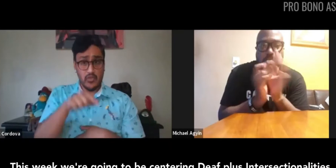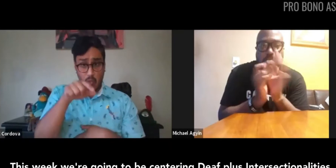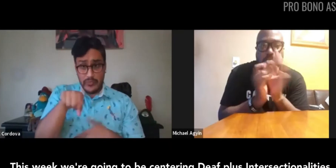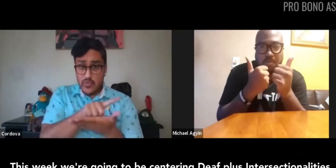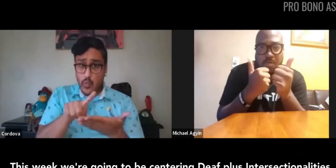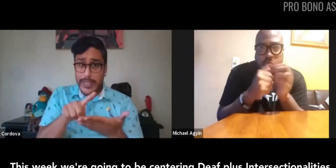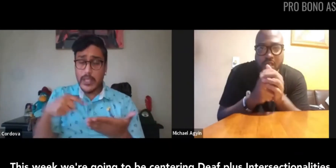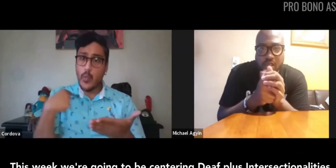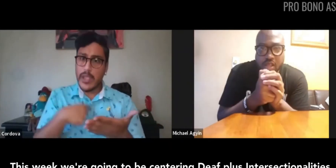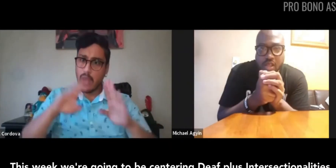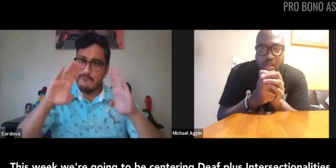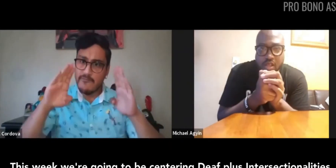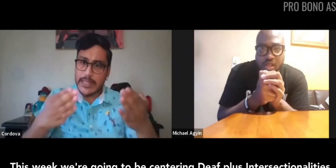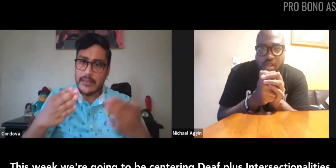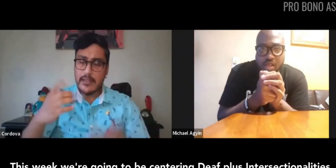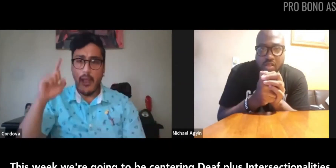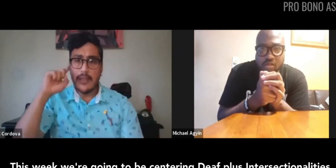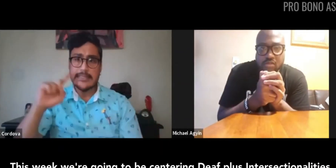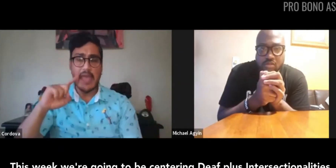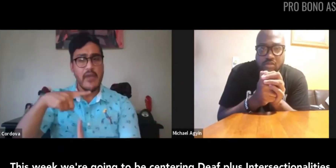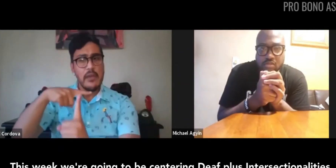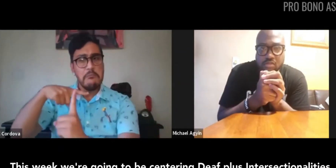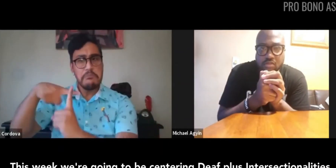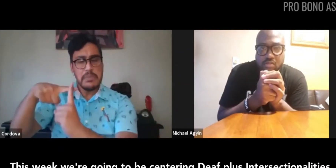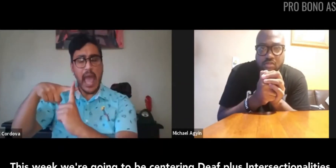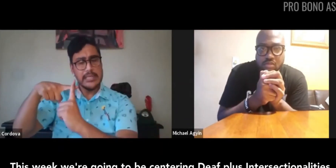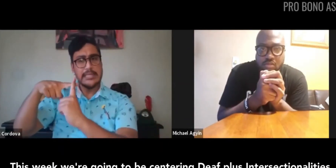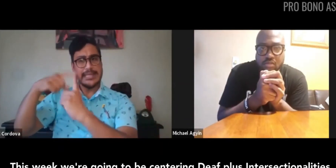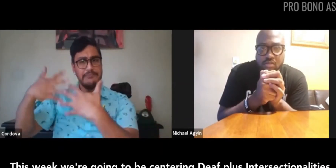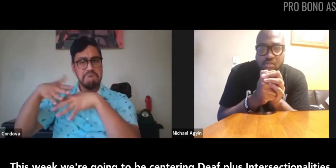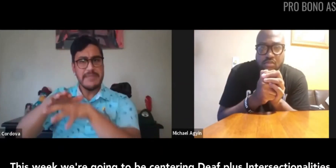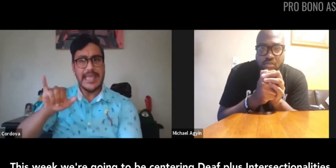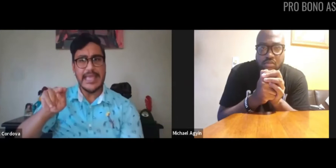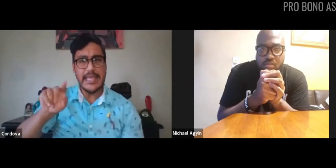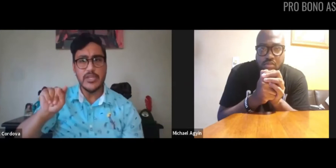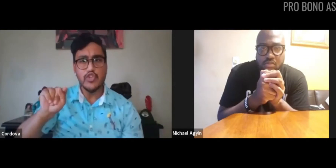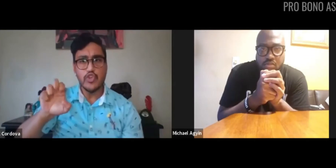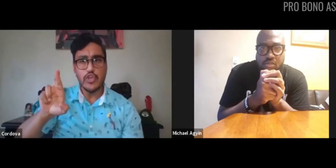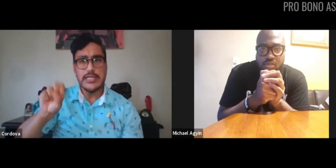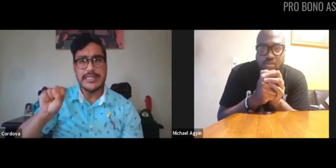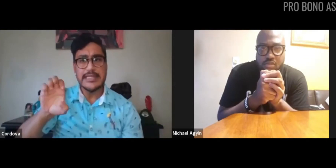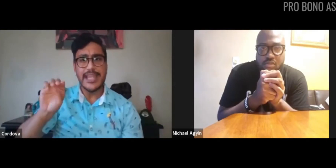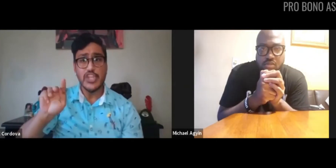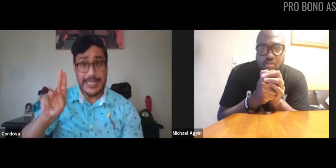This week, we're going to be centering deaf plus intersectionalities.